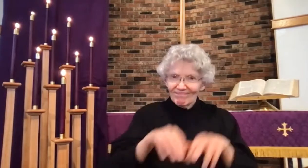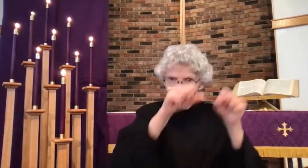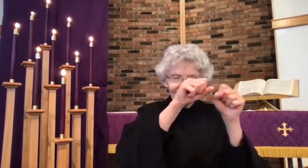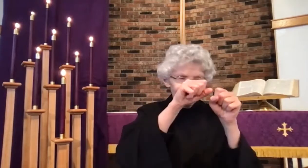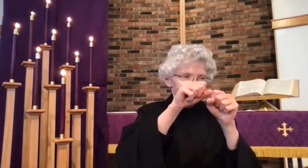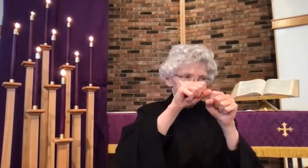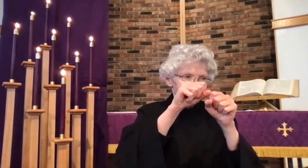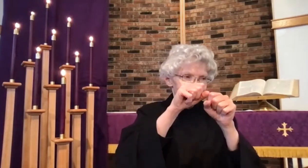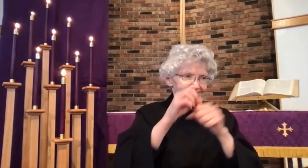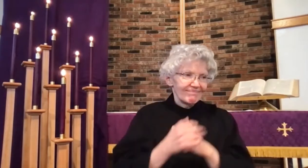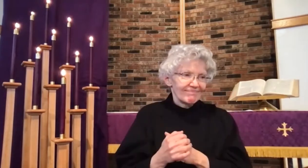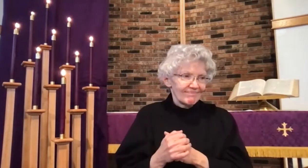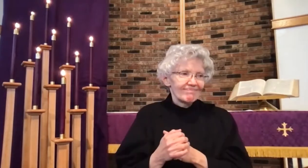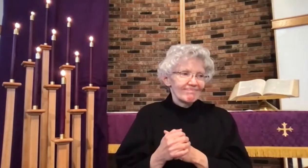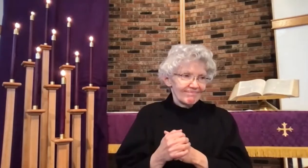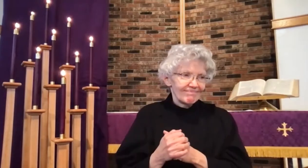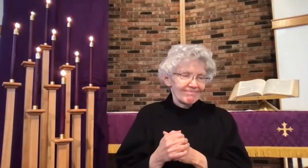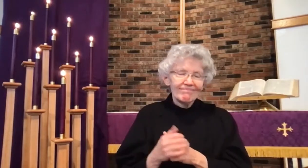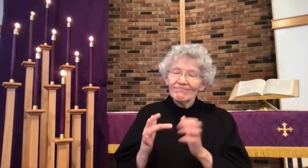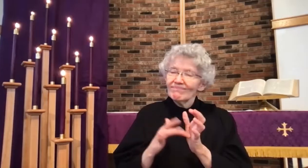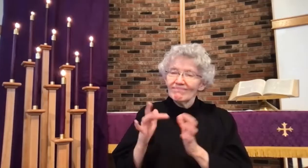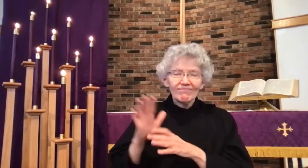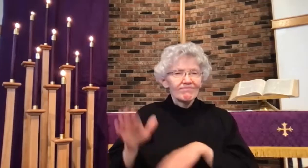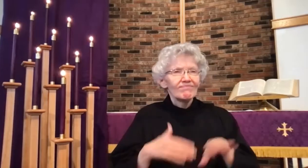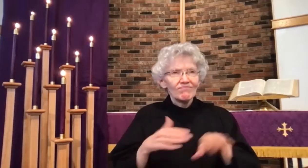When the days drew near for Jesus to be taken up,